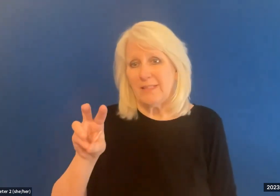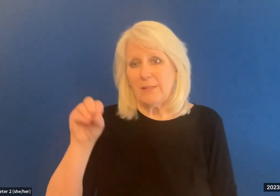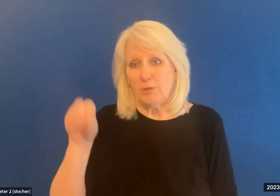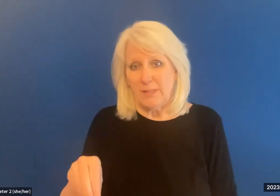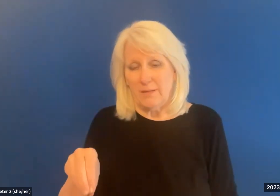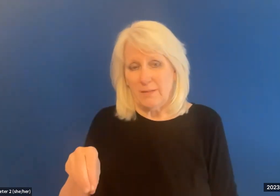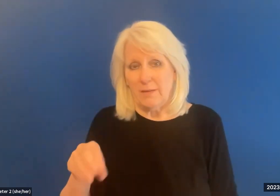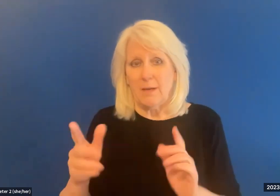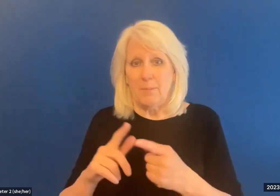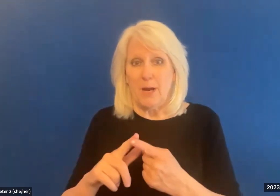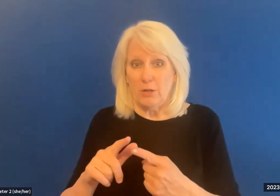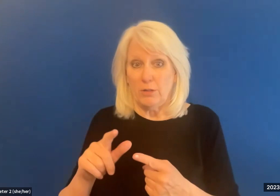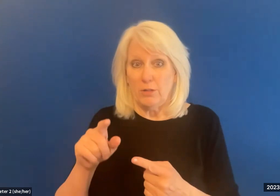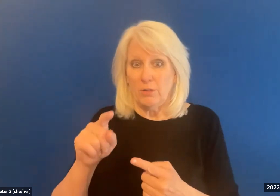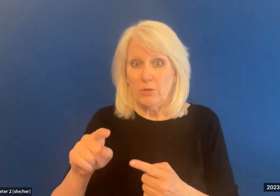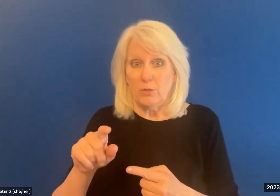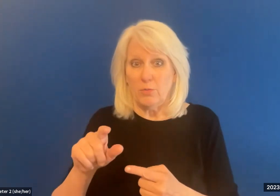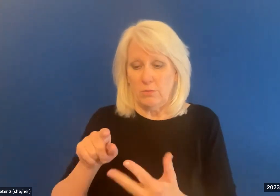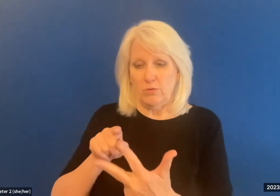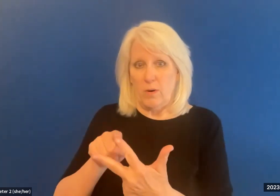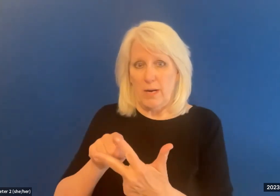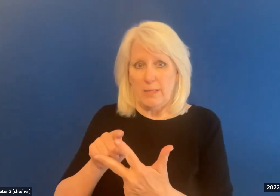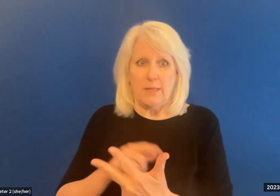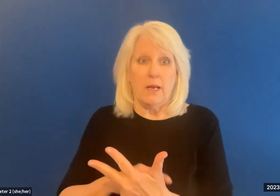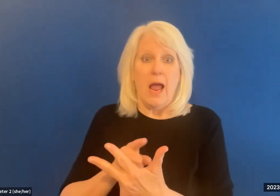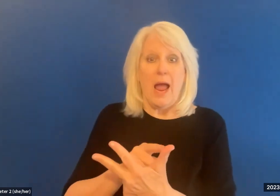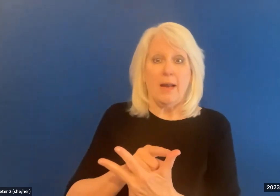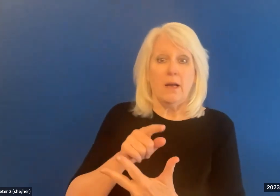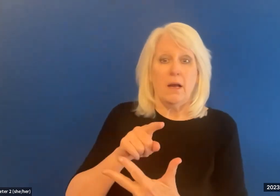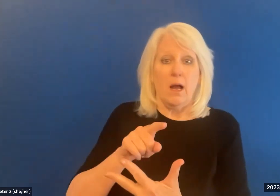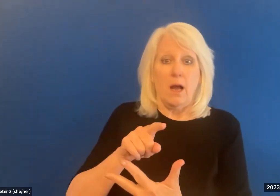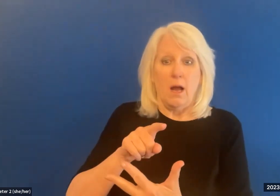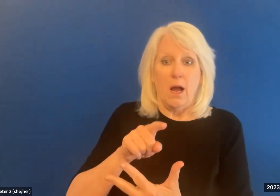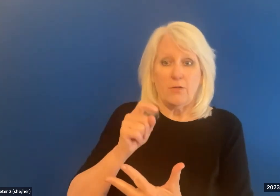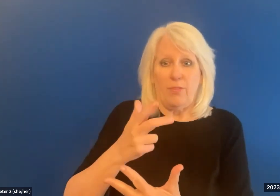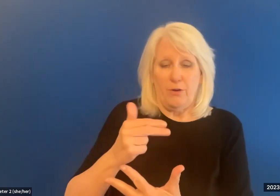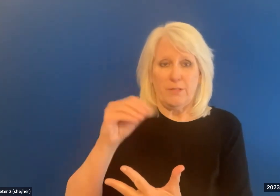2019 and 112% from 2015.